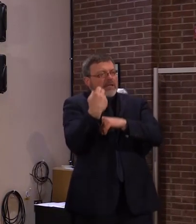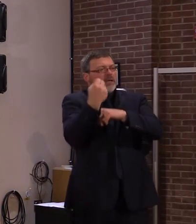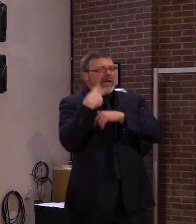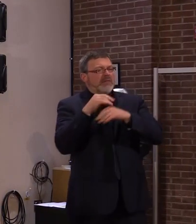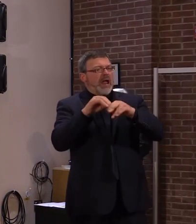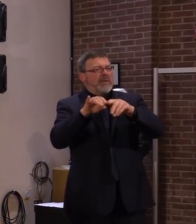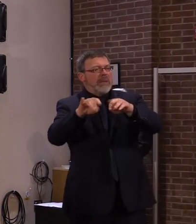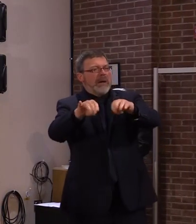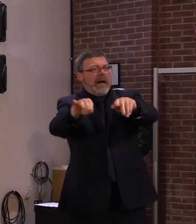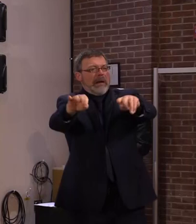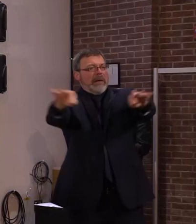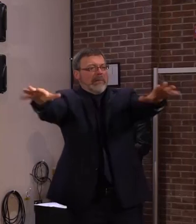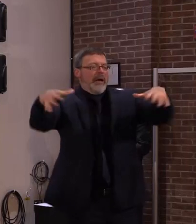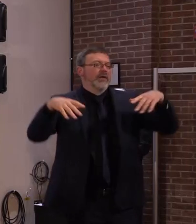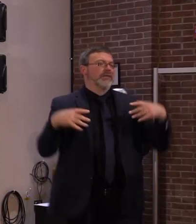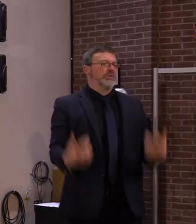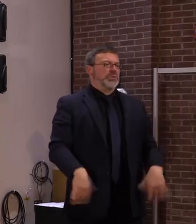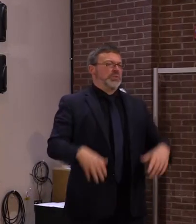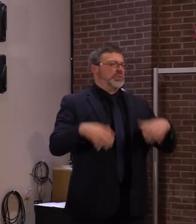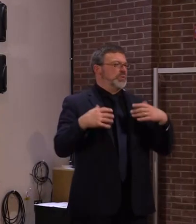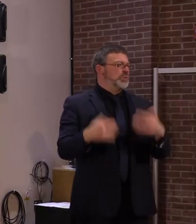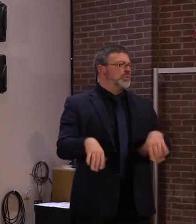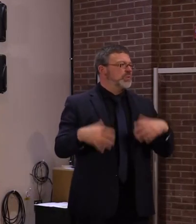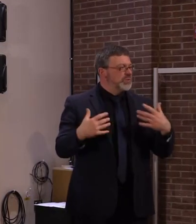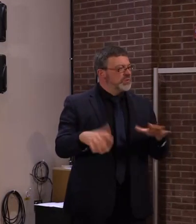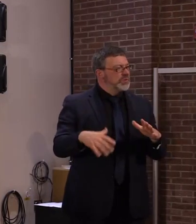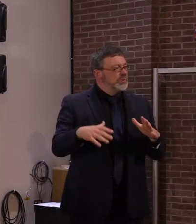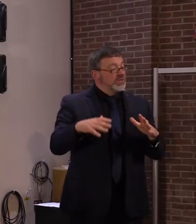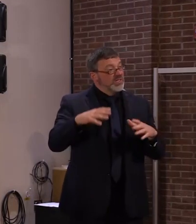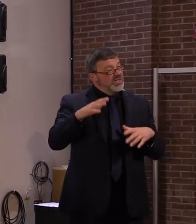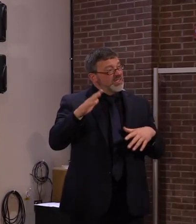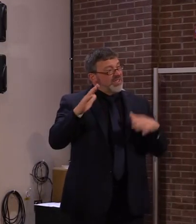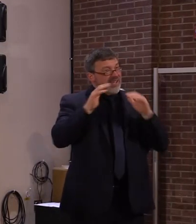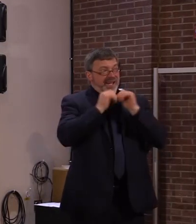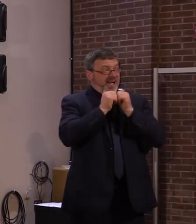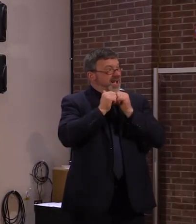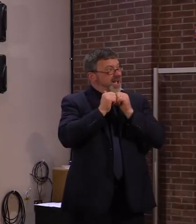certain smaller amount of transmission even among vaccinated people.